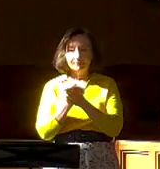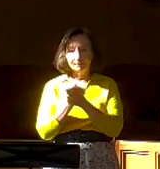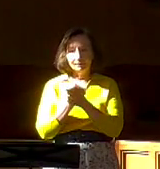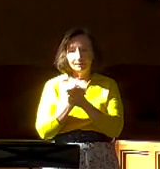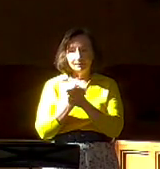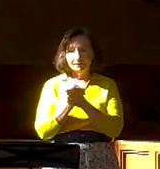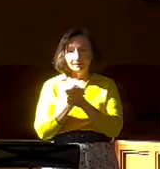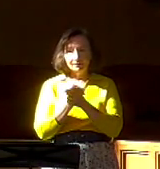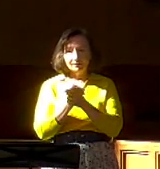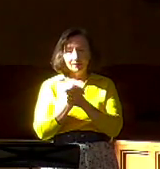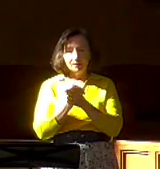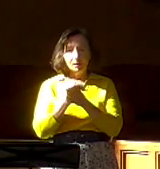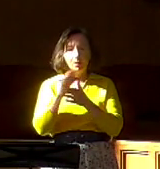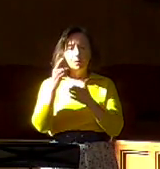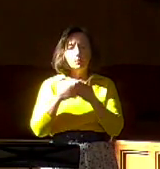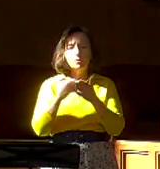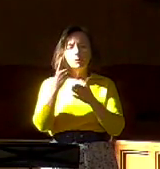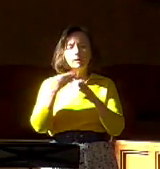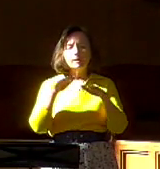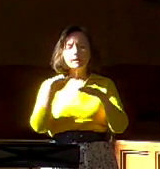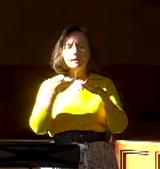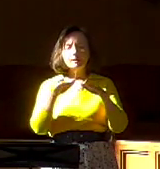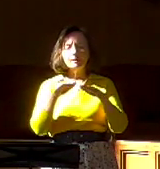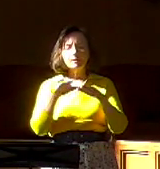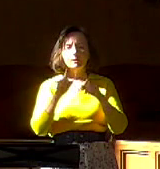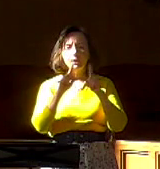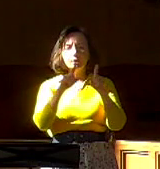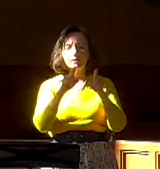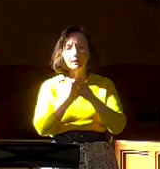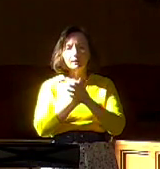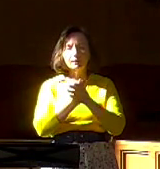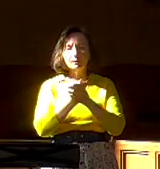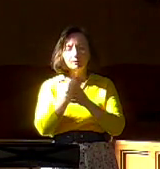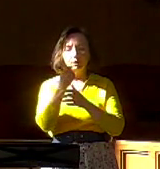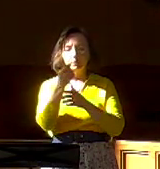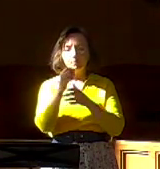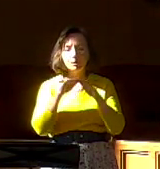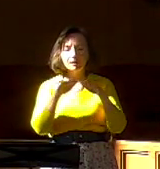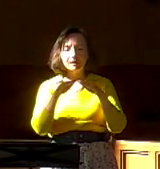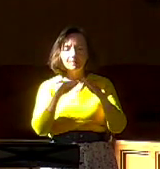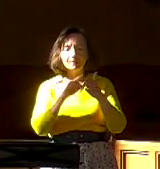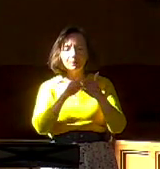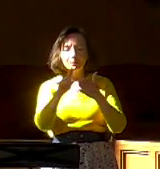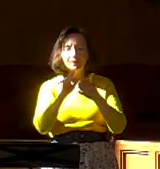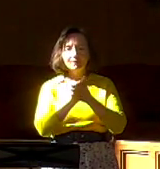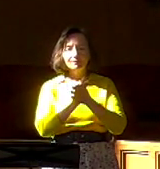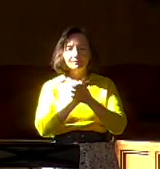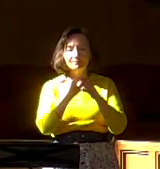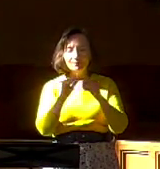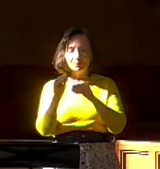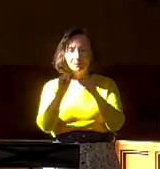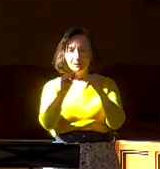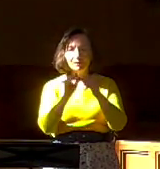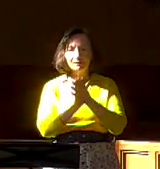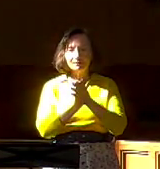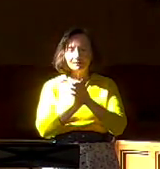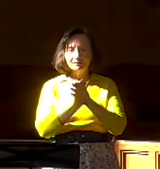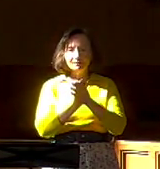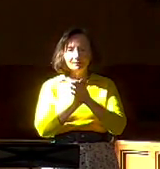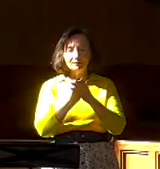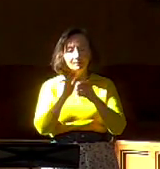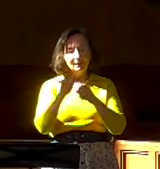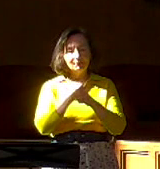Or what's one step that will keep you there? If you took a baby step this week to move you to being fully